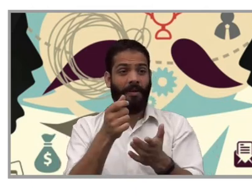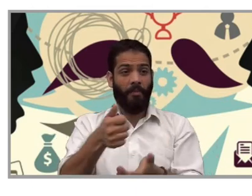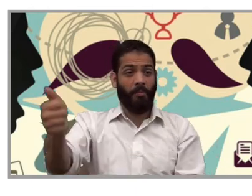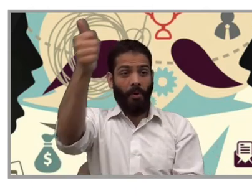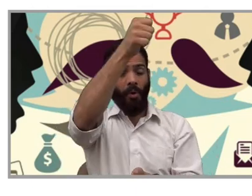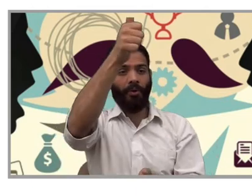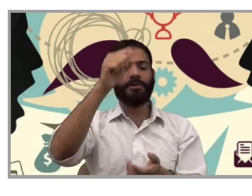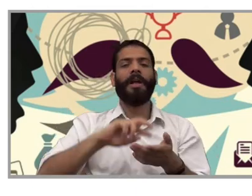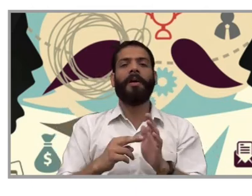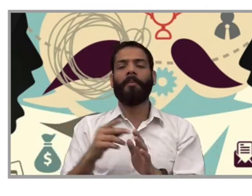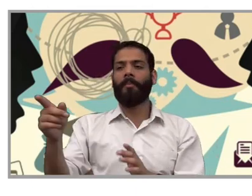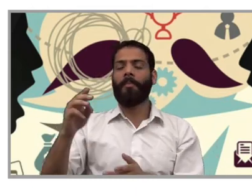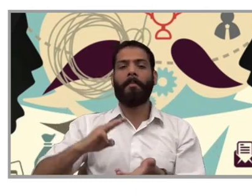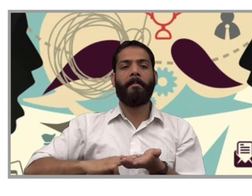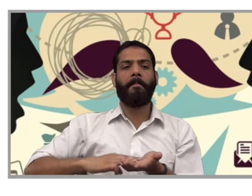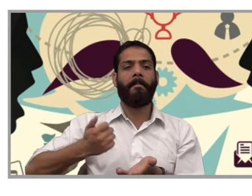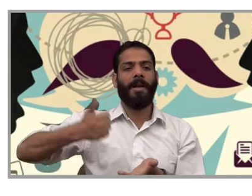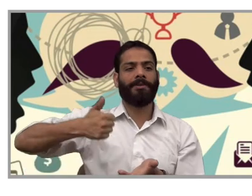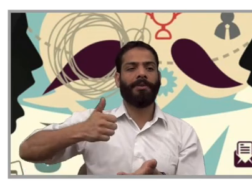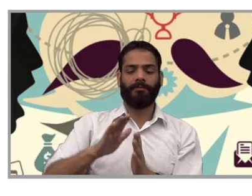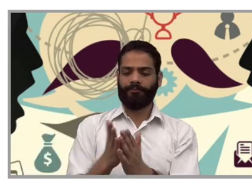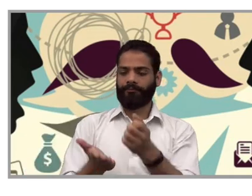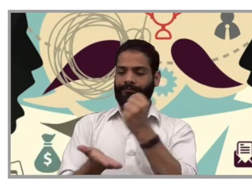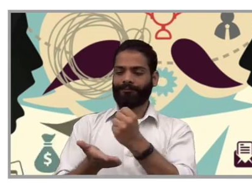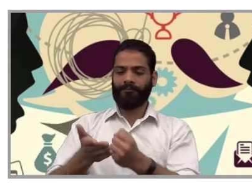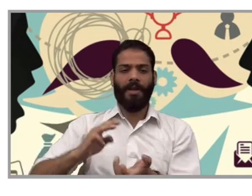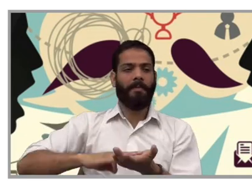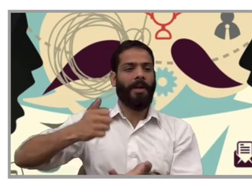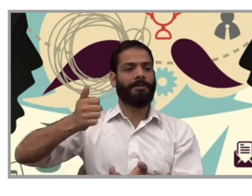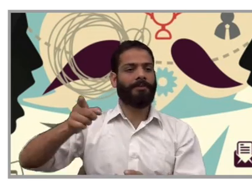Stam plus boss would be bank manager.